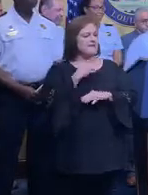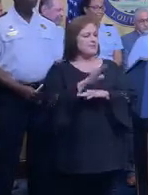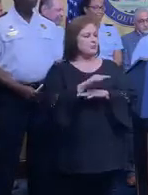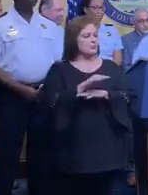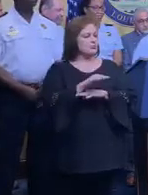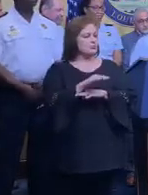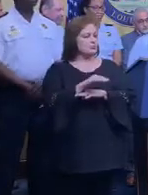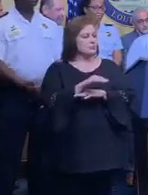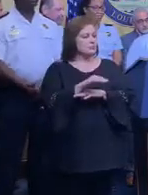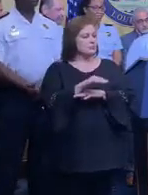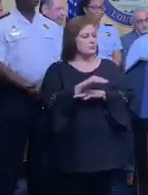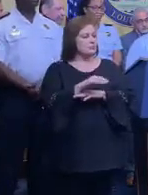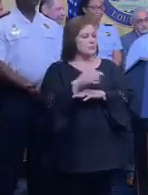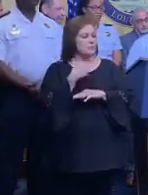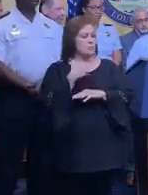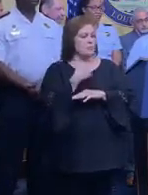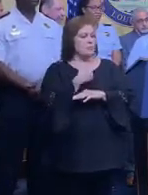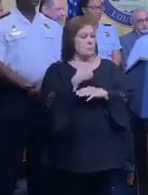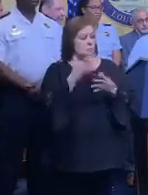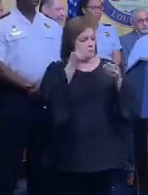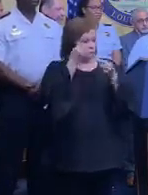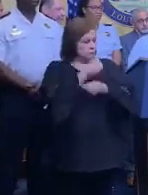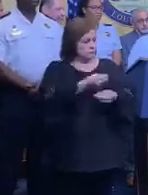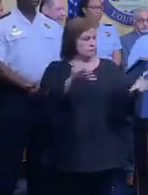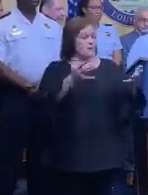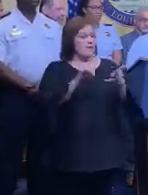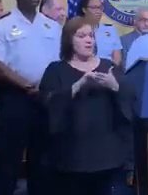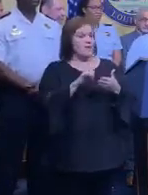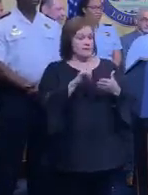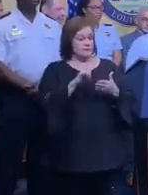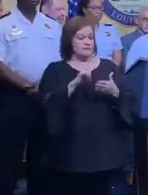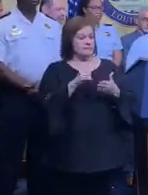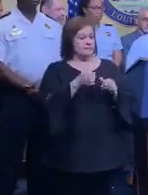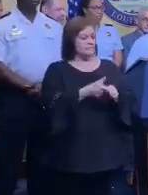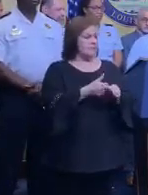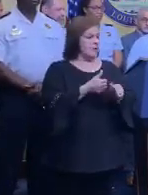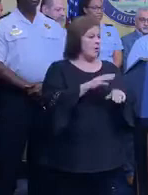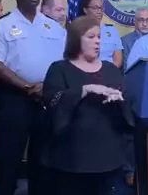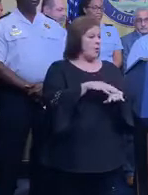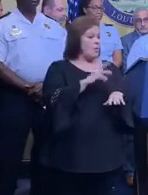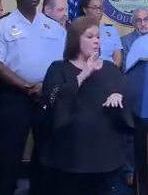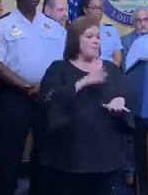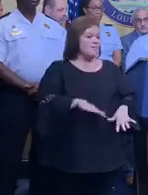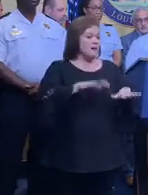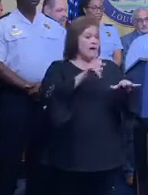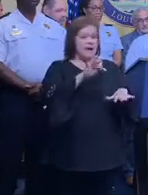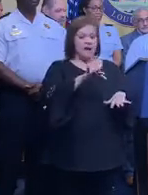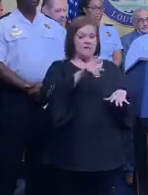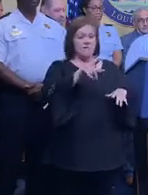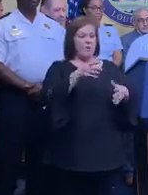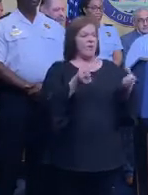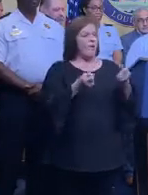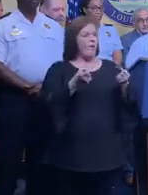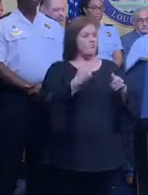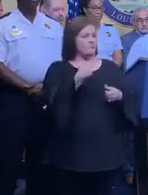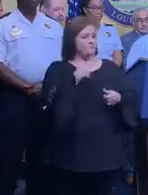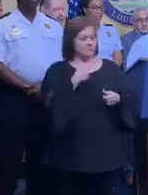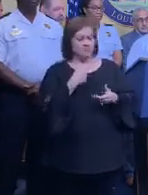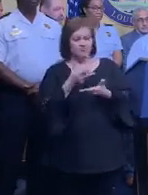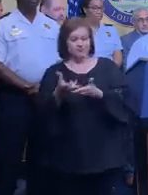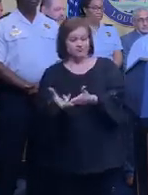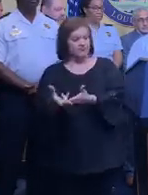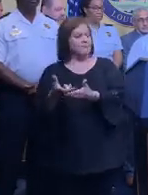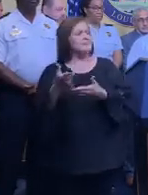Afternoon. We'd like to let everyone know that if, based on this morning's flood, if you had any abandoned vehicles, please contact